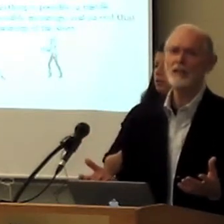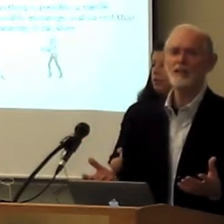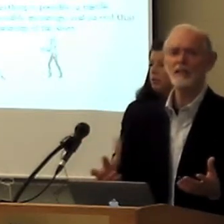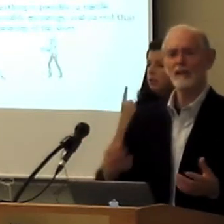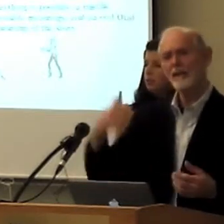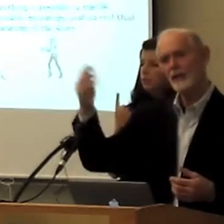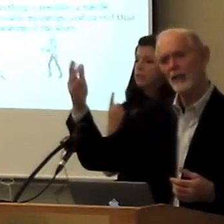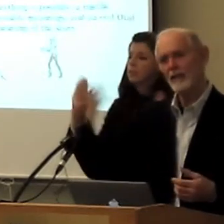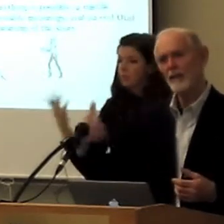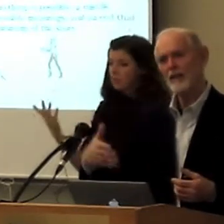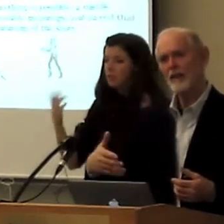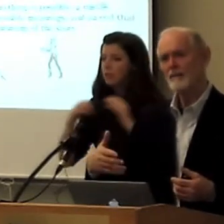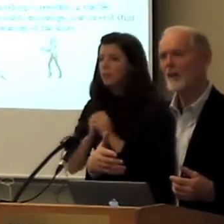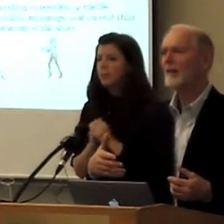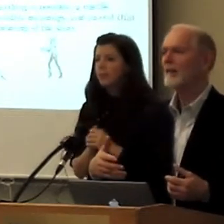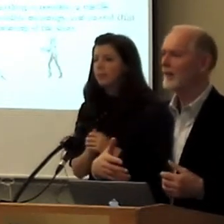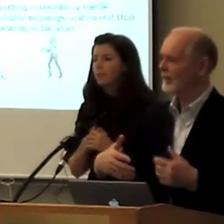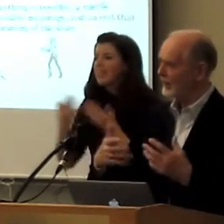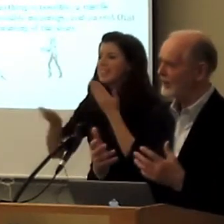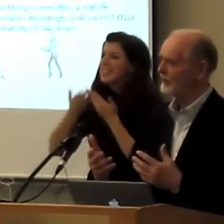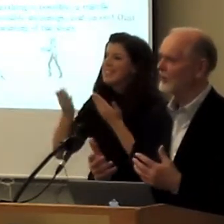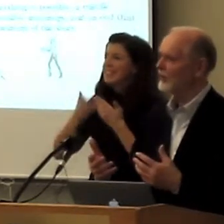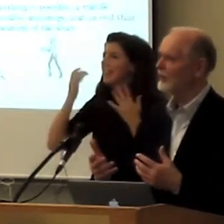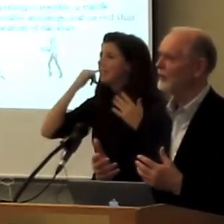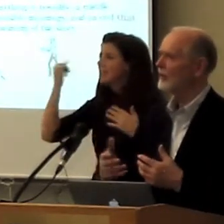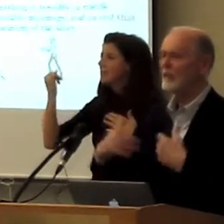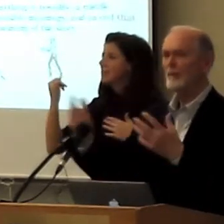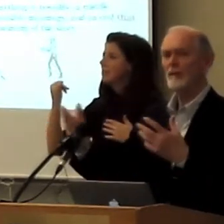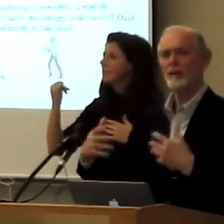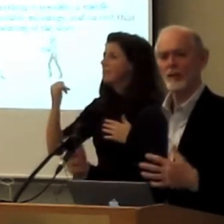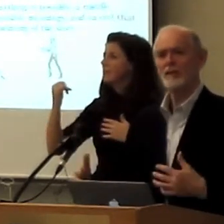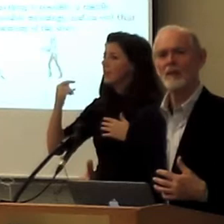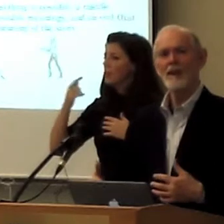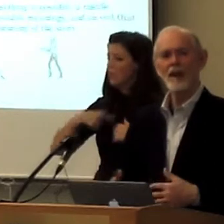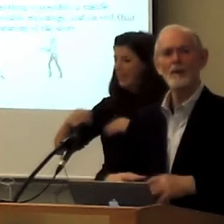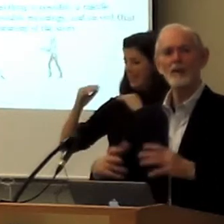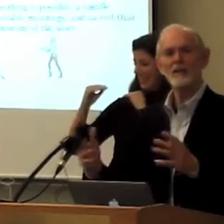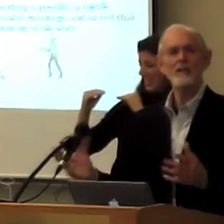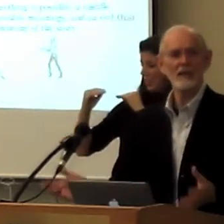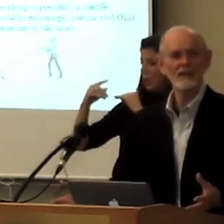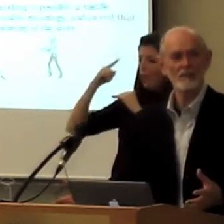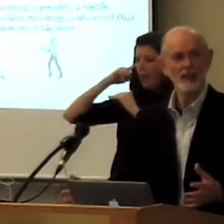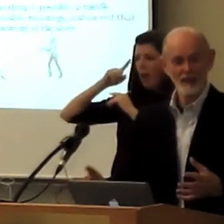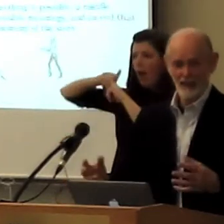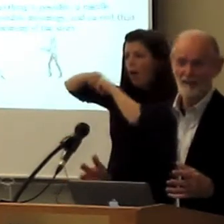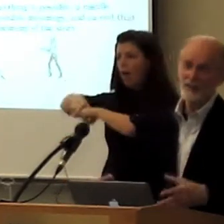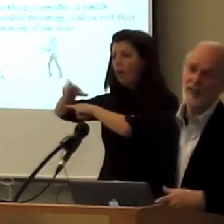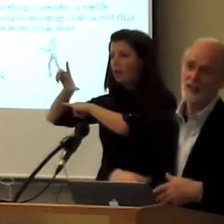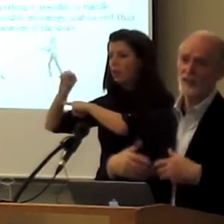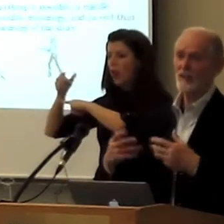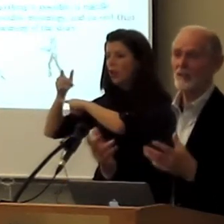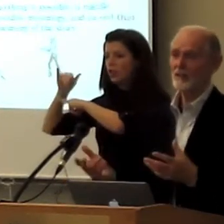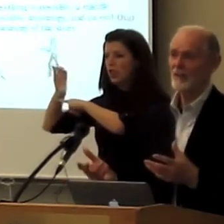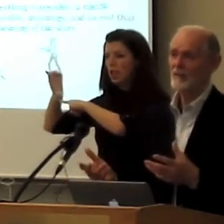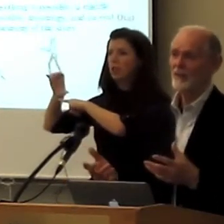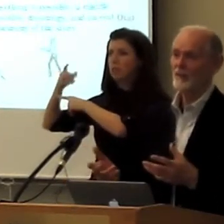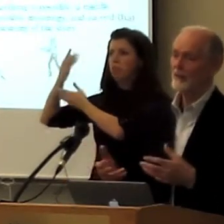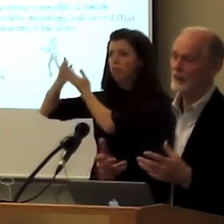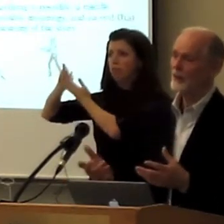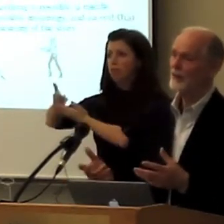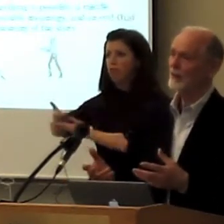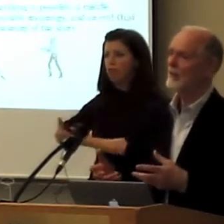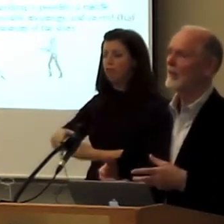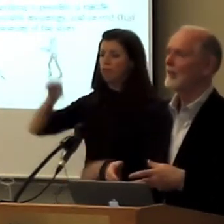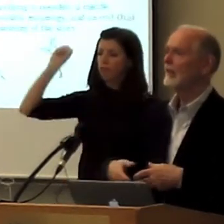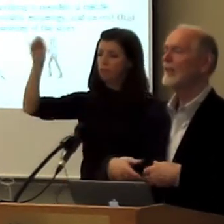often too easy to let the logic of the things that we teach determine for us how we're going to present them, and forget just a little that